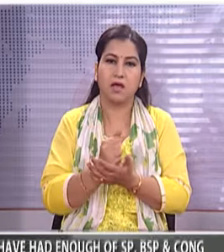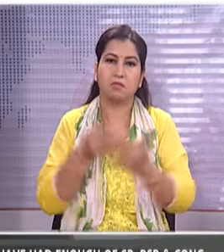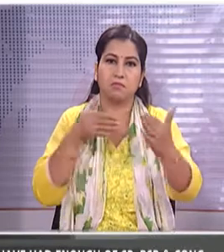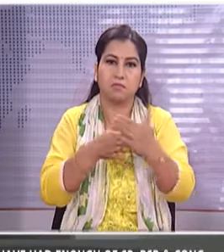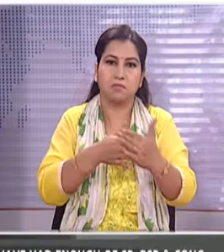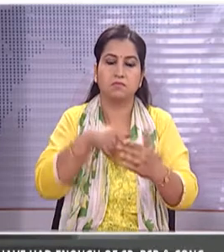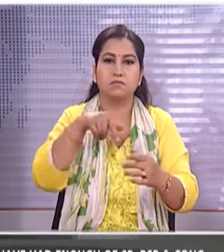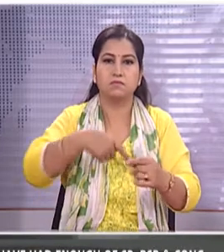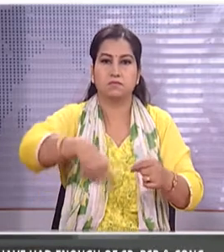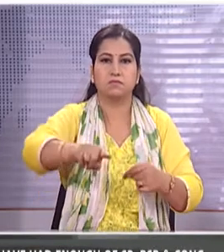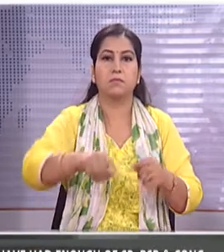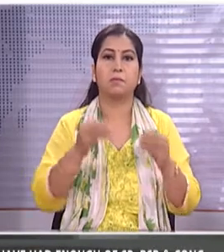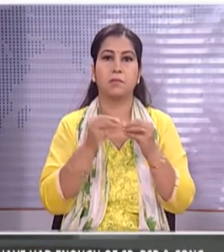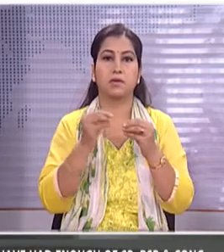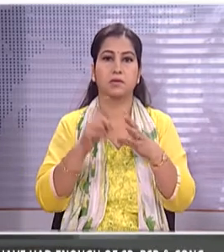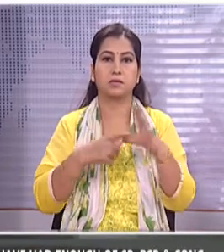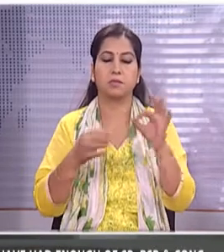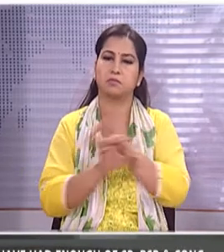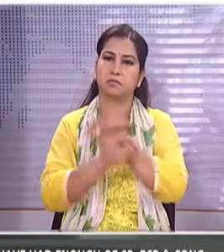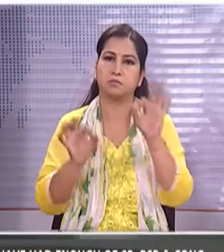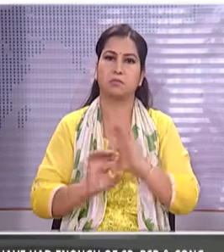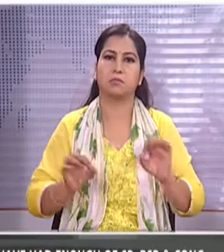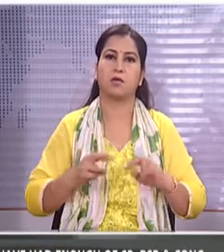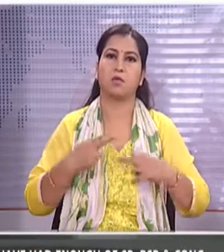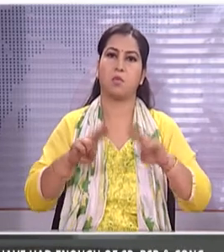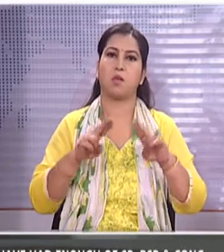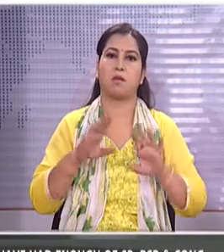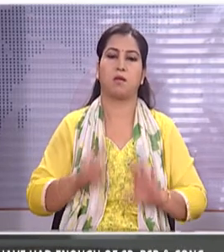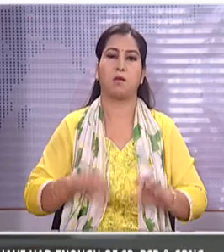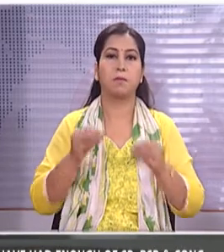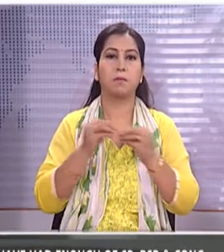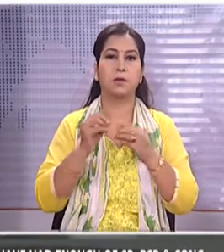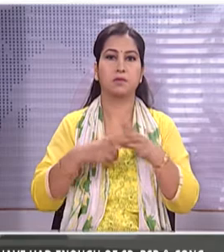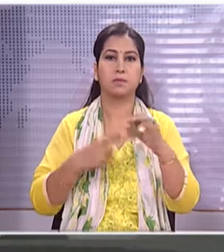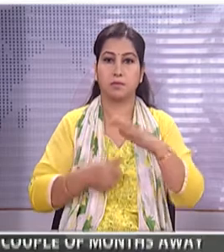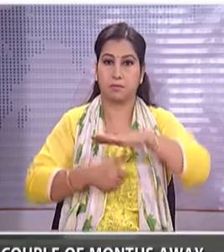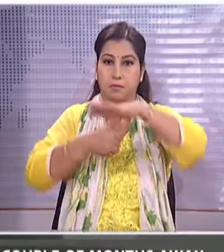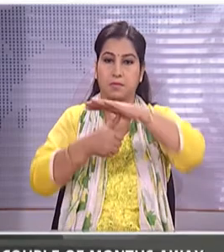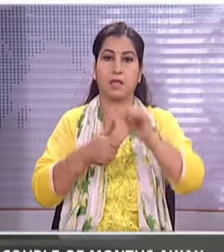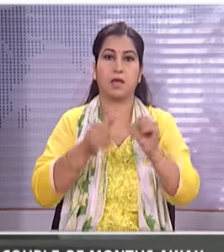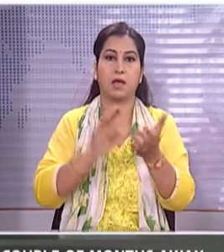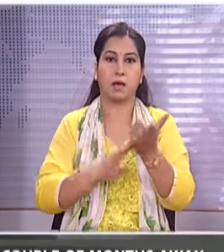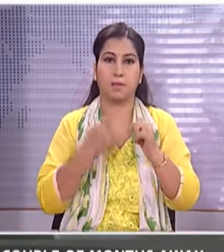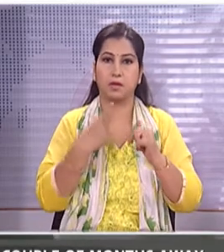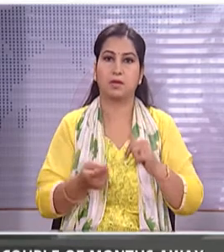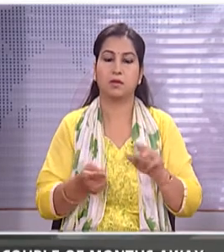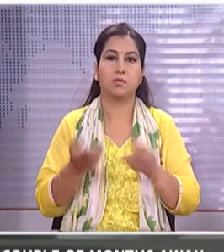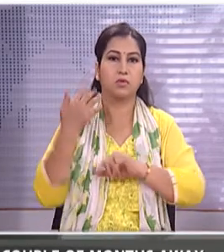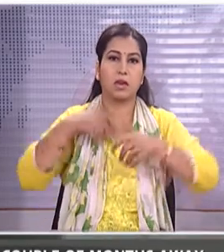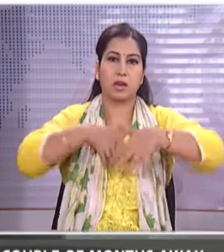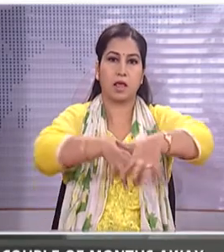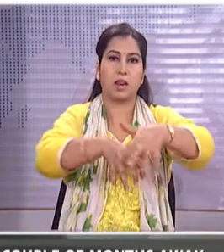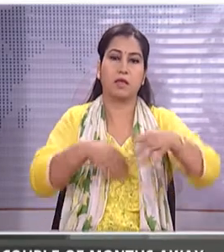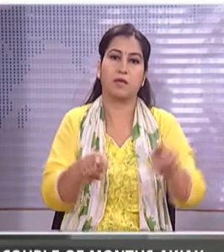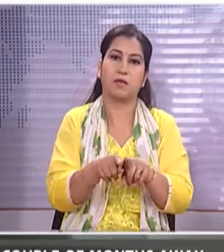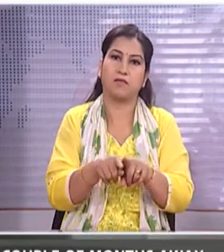the tracks running, BJP is already sprinting at full tilt. BJP National President Amit Shah held a Sankalp rally in heart